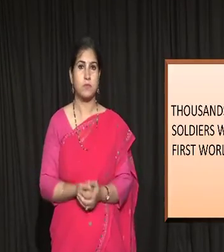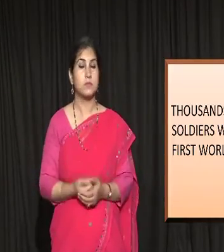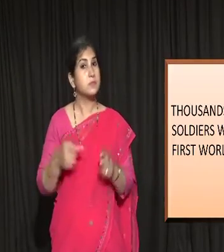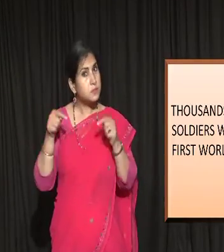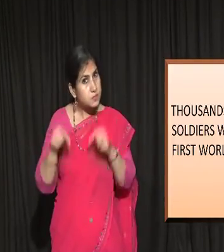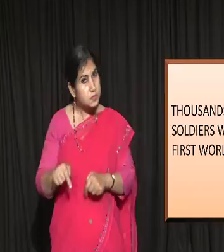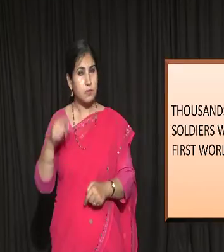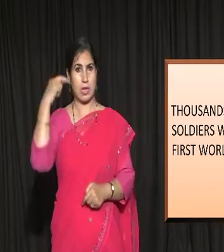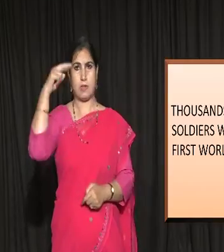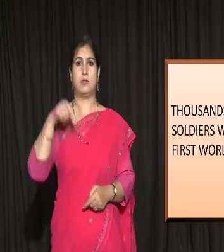Because of this reason,